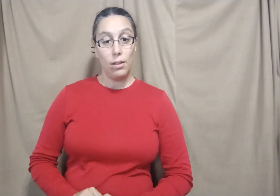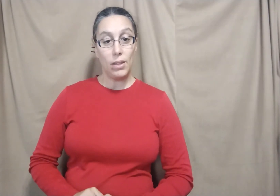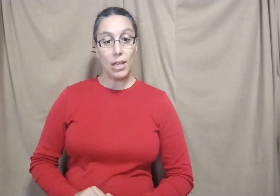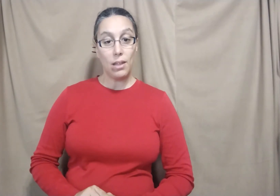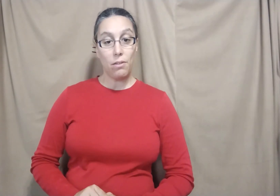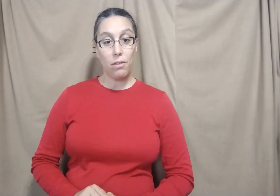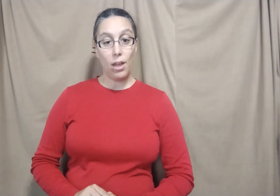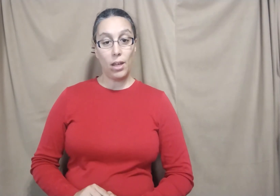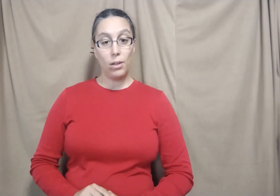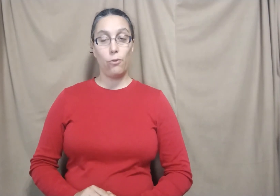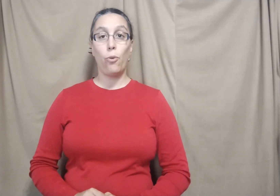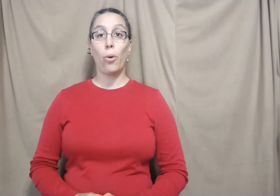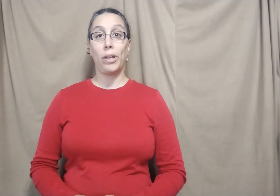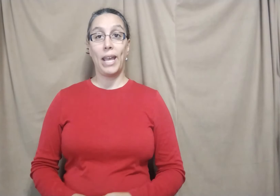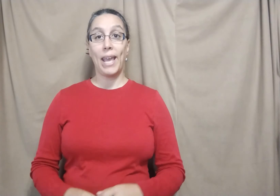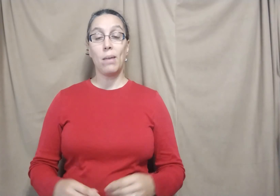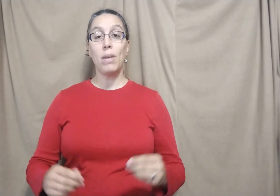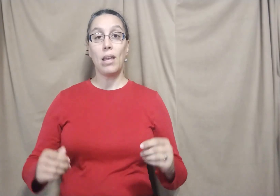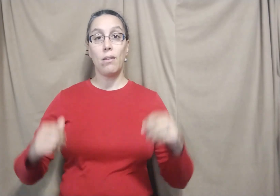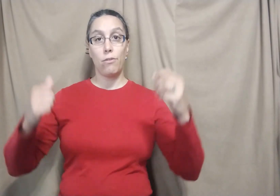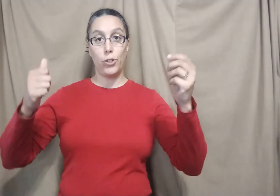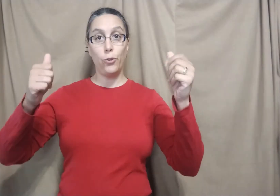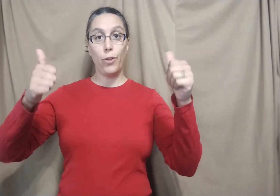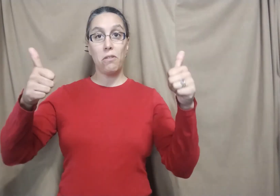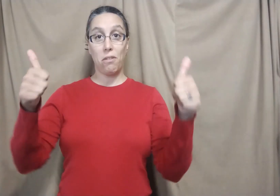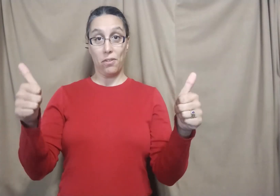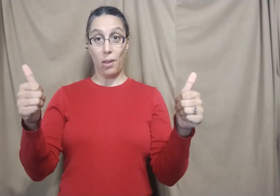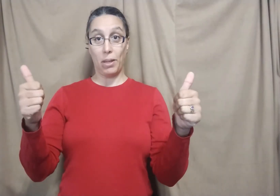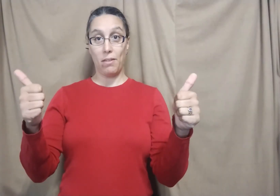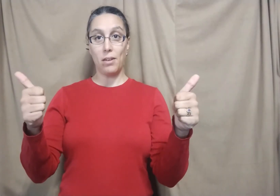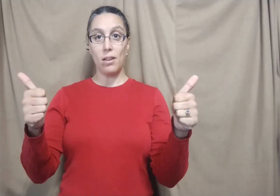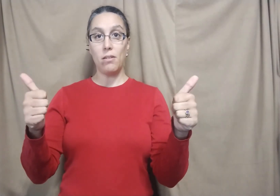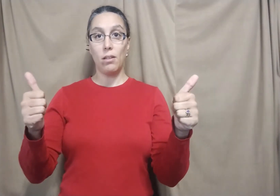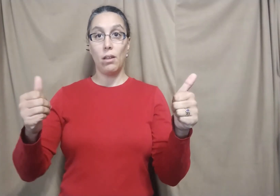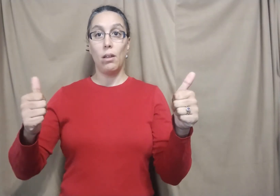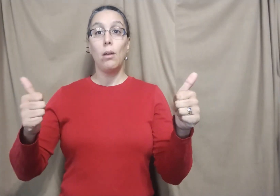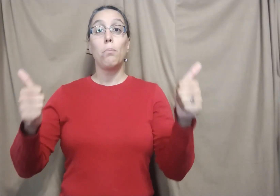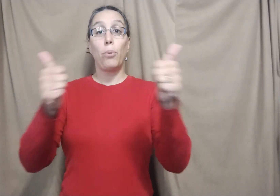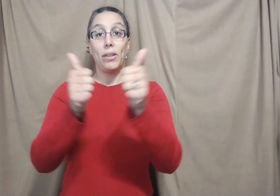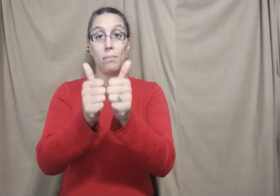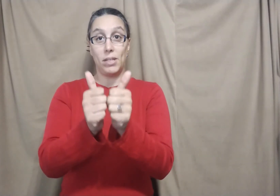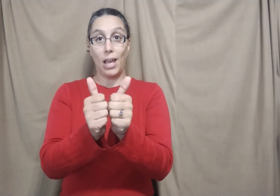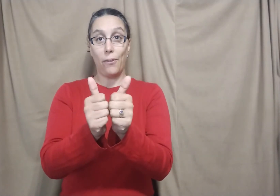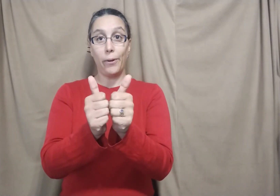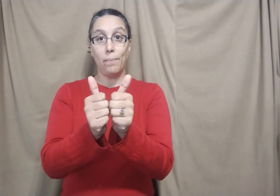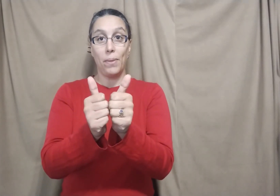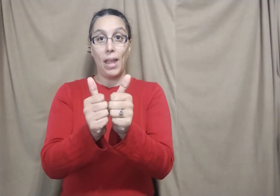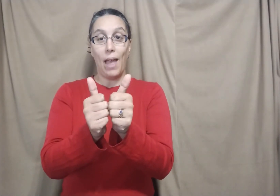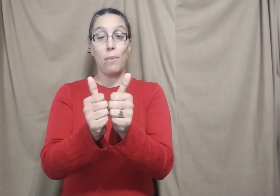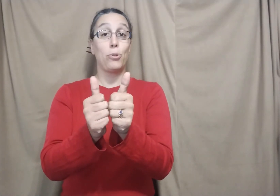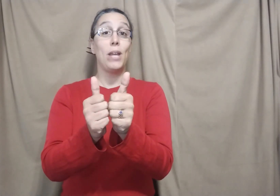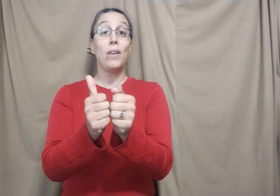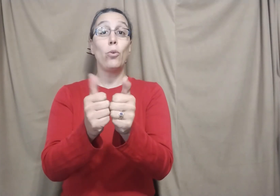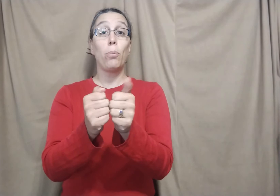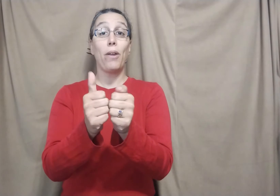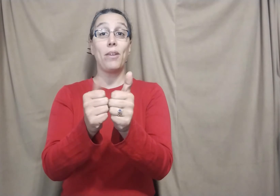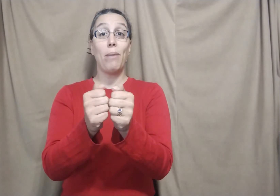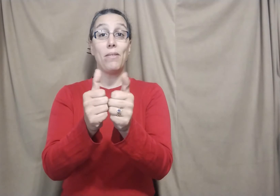The sign for game is two fists, thumb extended, bring them together, and then pretend that you are pressing buttons on a